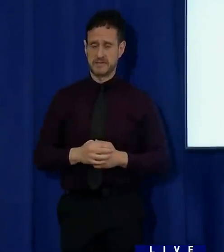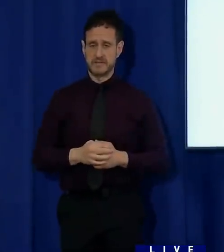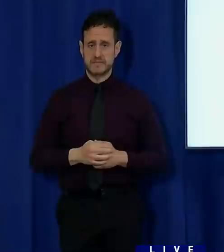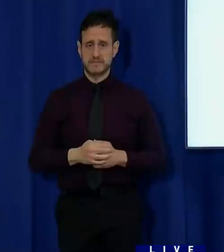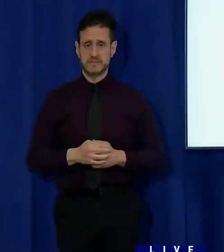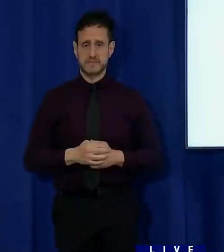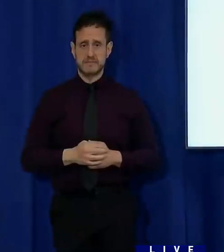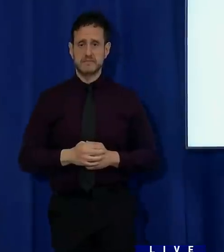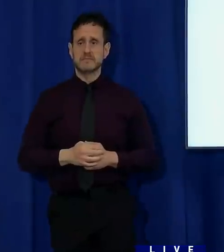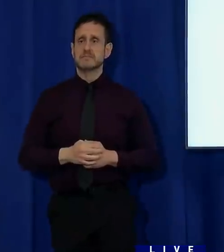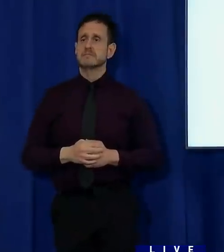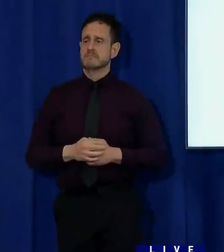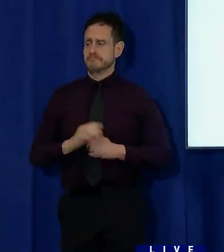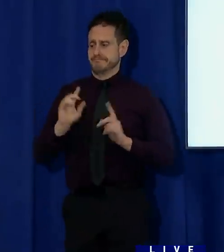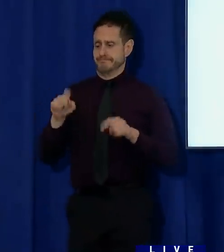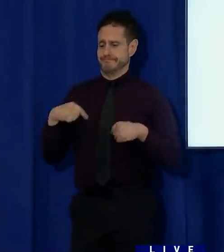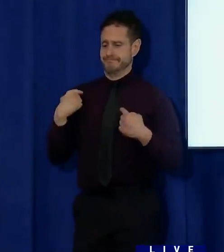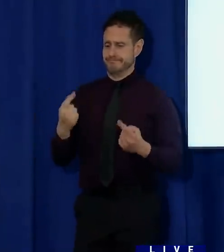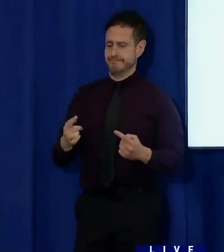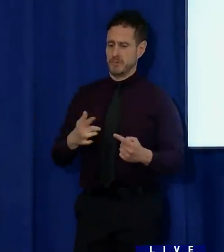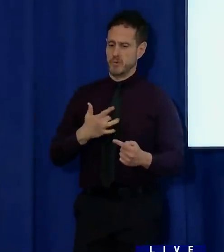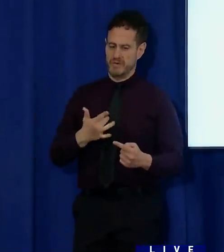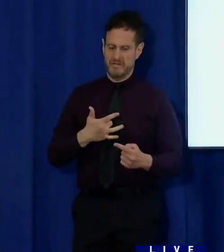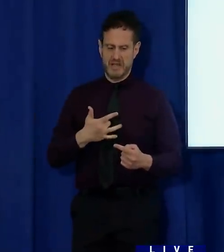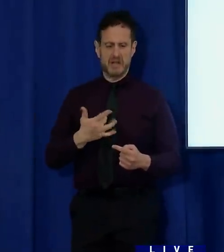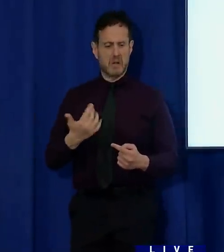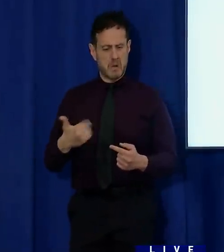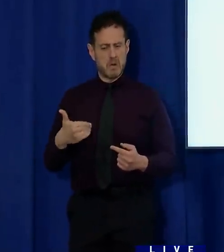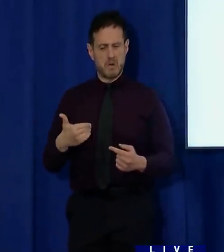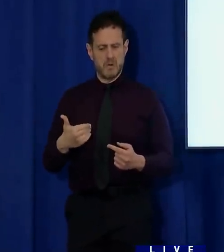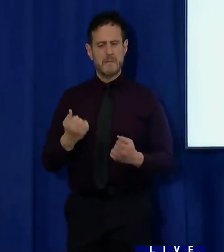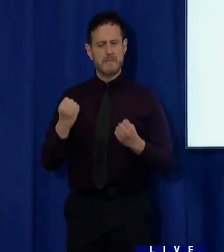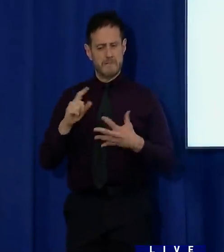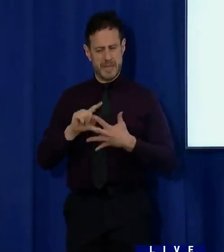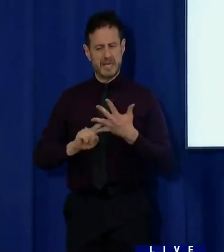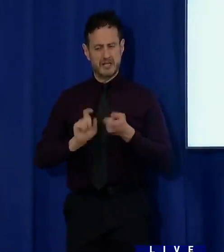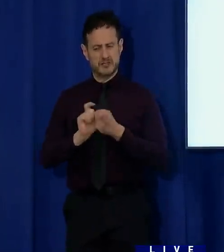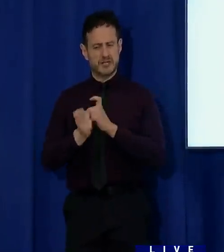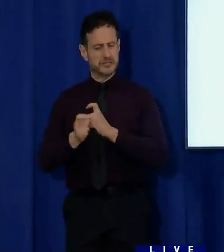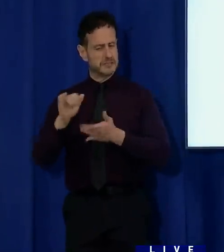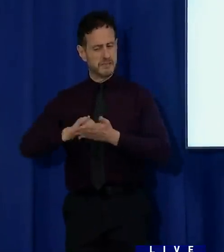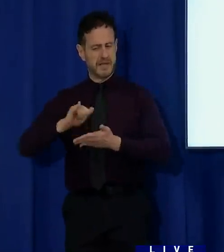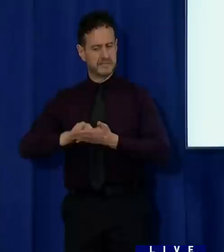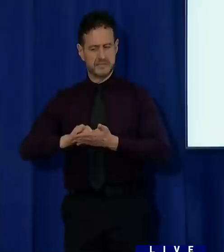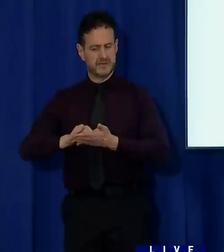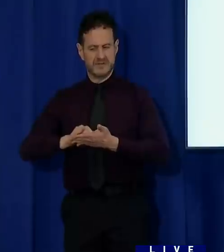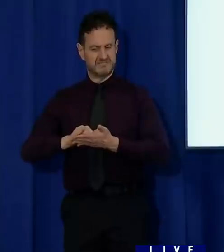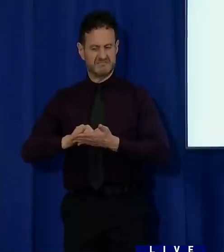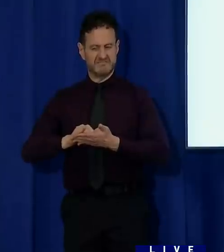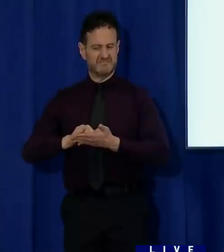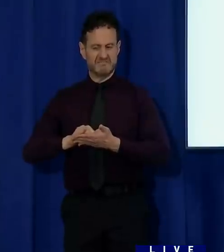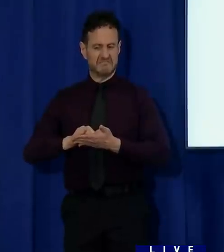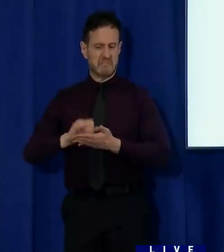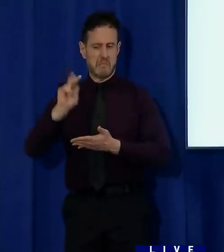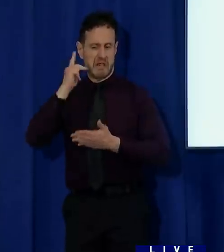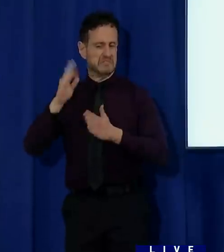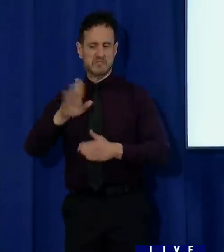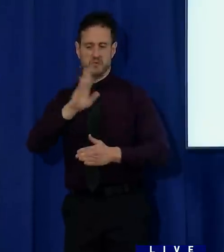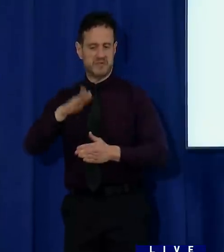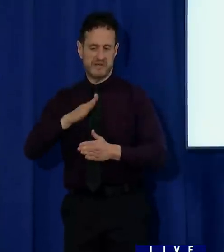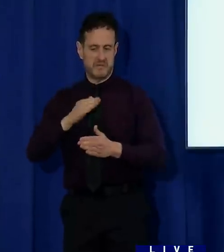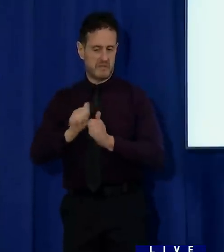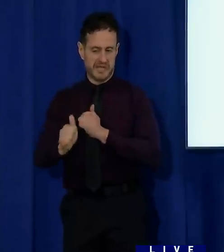were impossible, that politically just weren't feasible, I think we're in a moment where